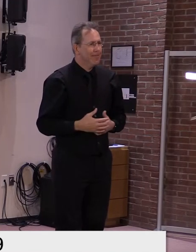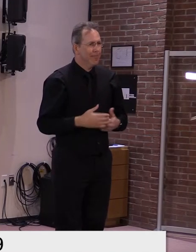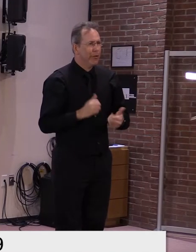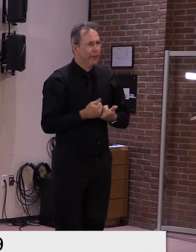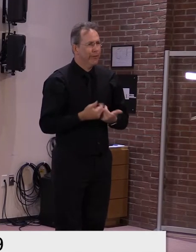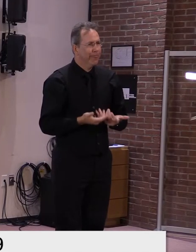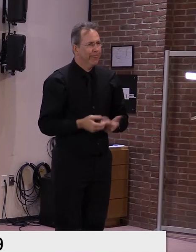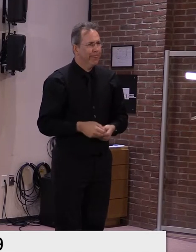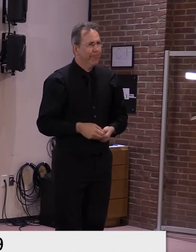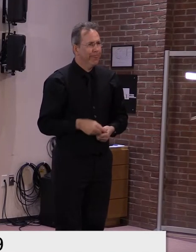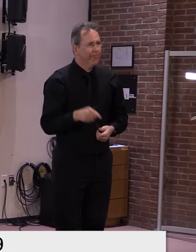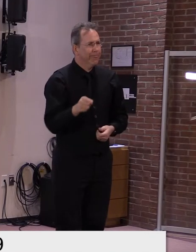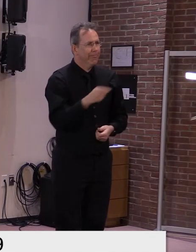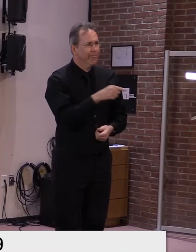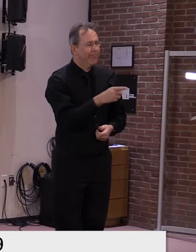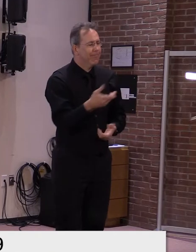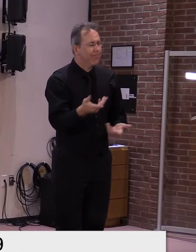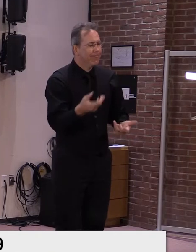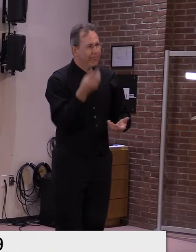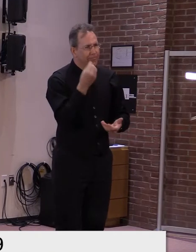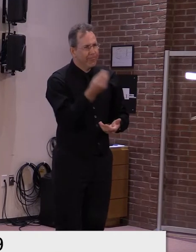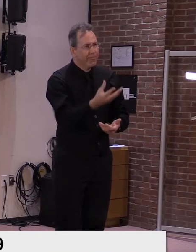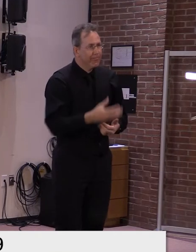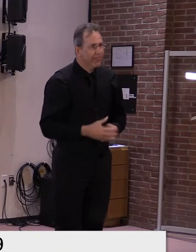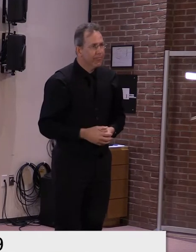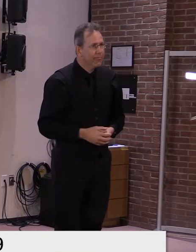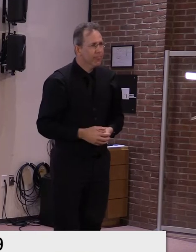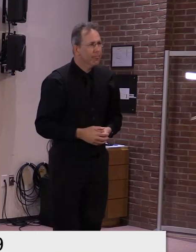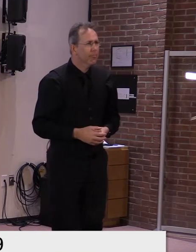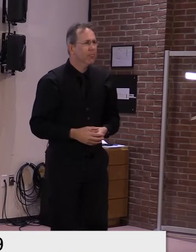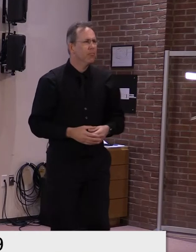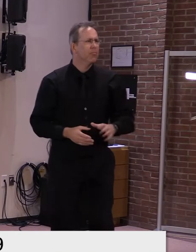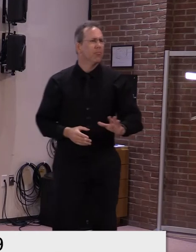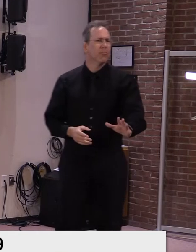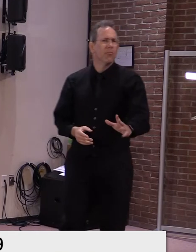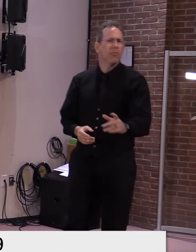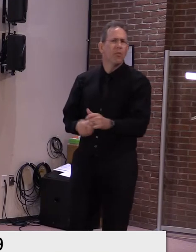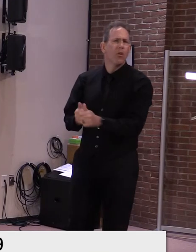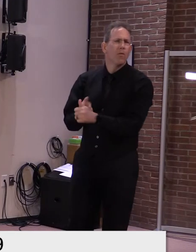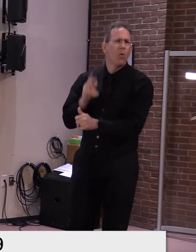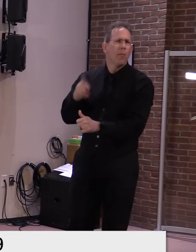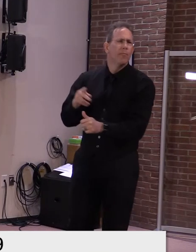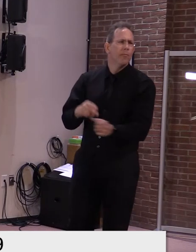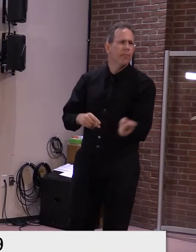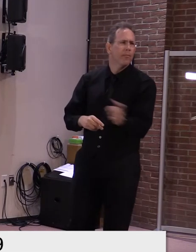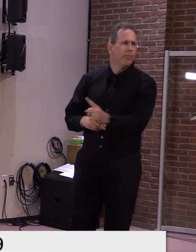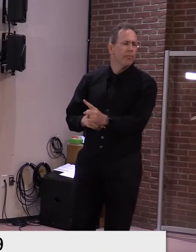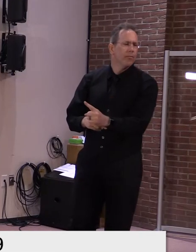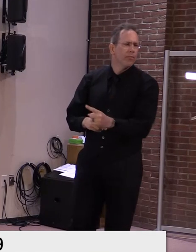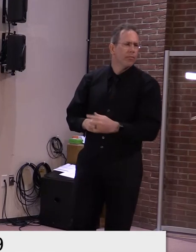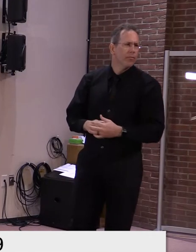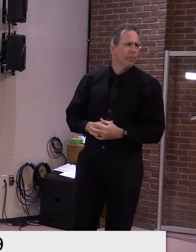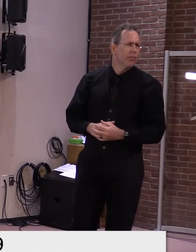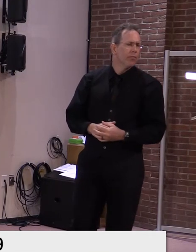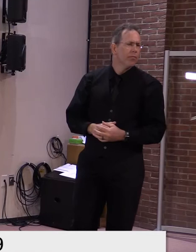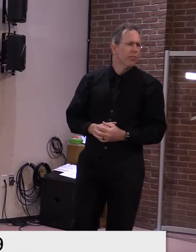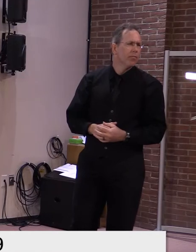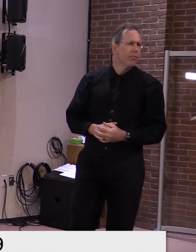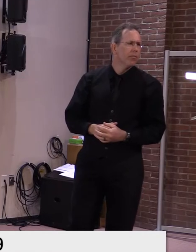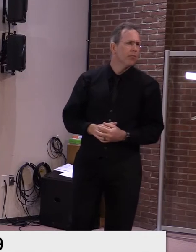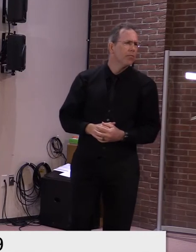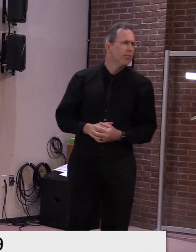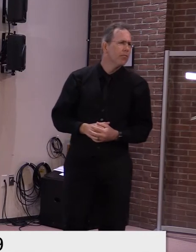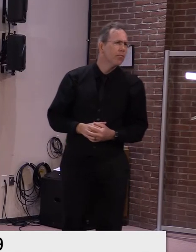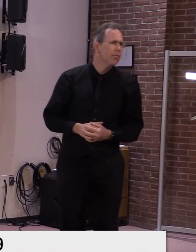So just a quick follow-up on that. So it may be at certain points in time, as you, from now and previously and